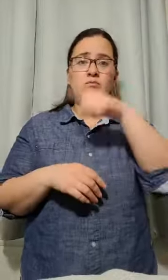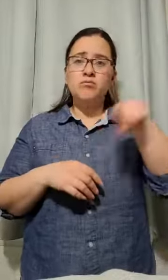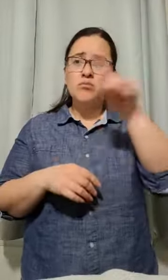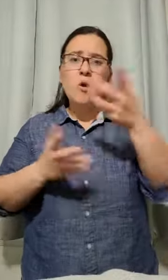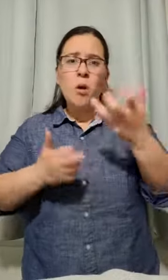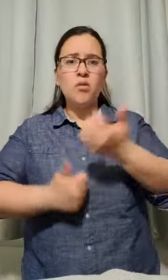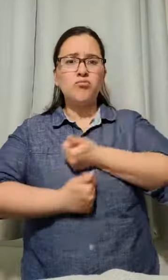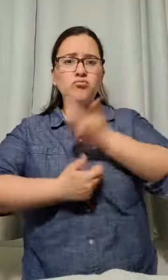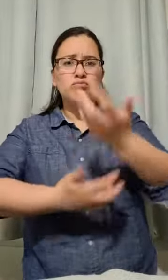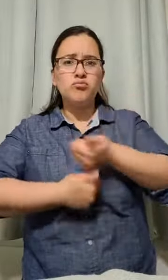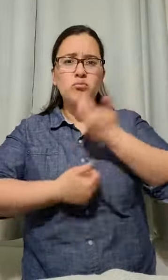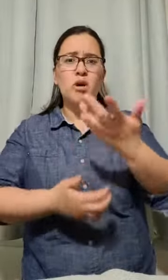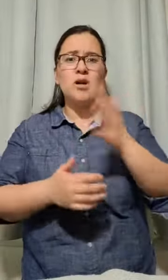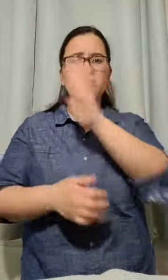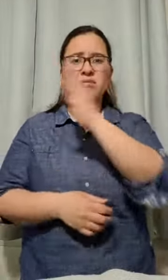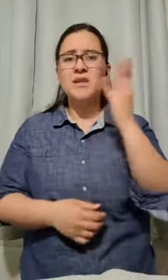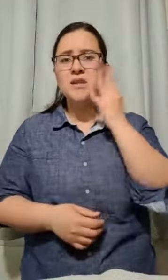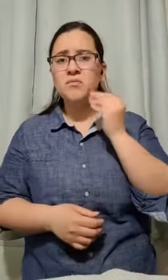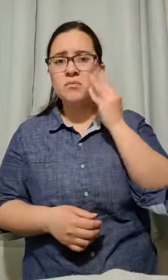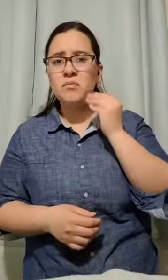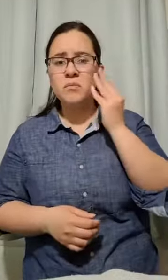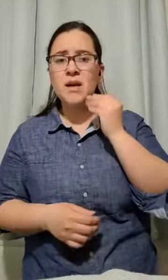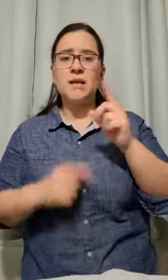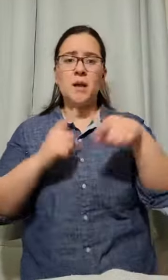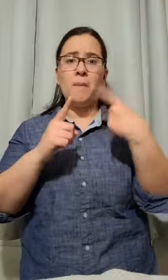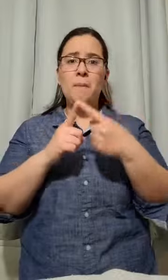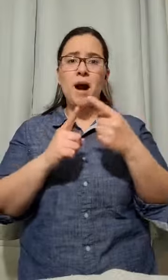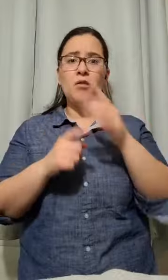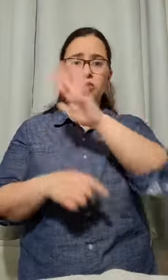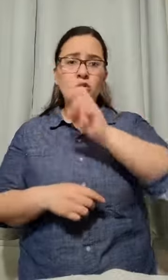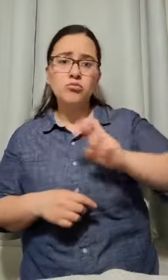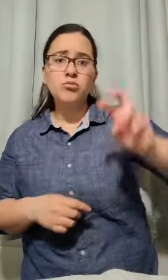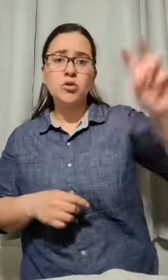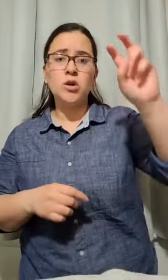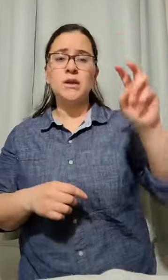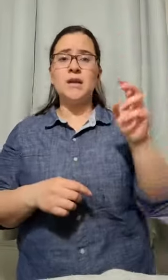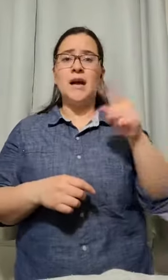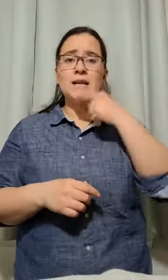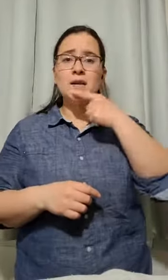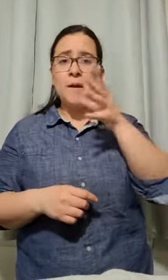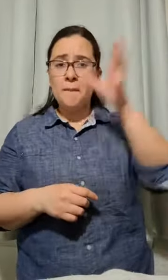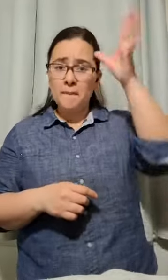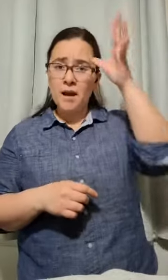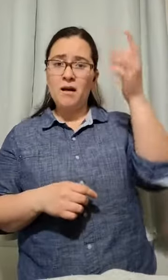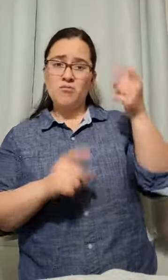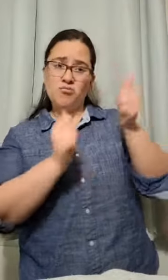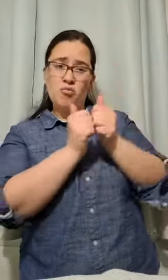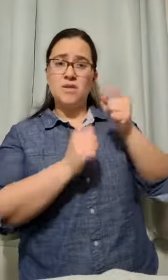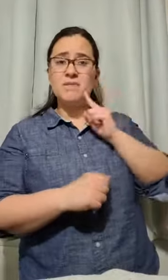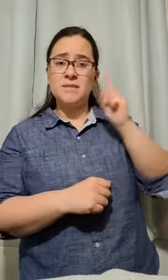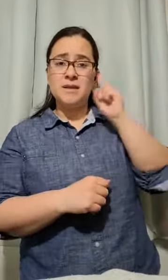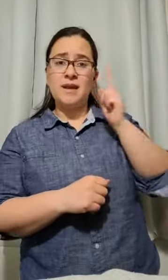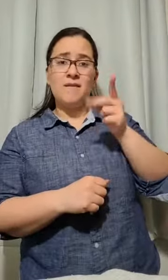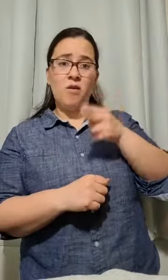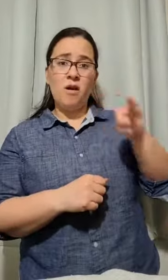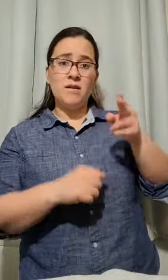Hungerford until he received a distressing call from home. There was my wife saying, Trevor, you'd better get home. I